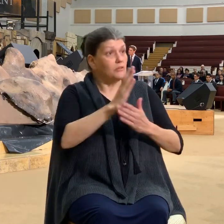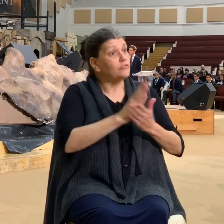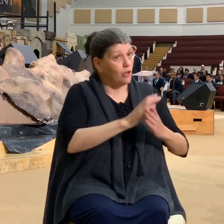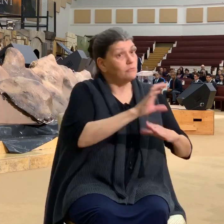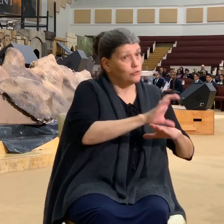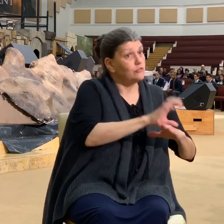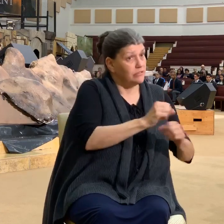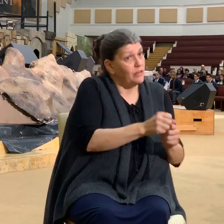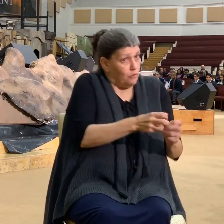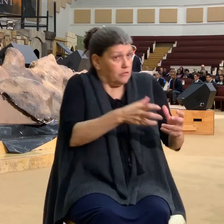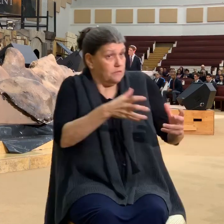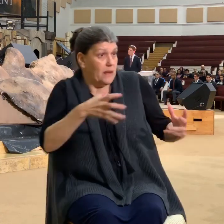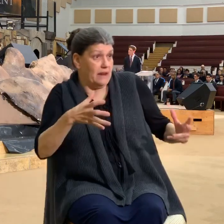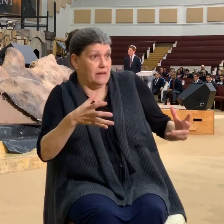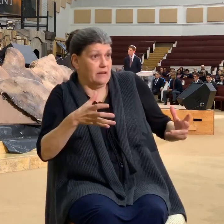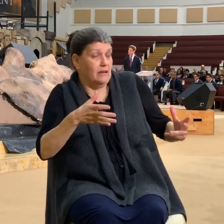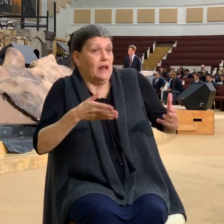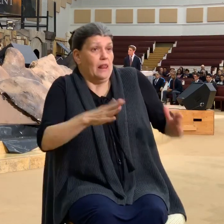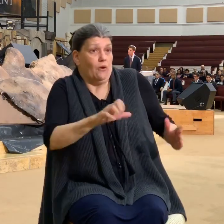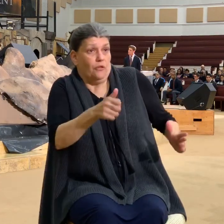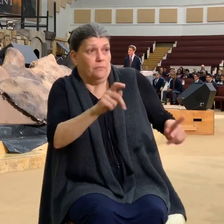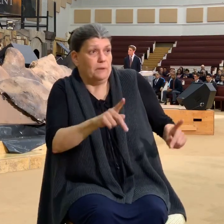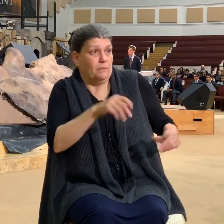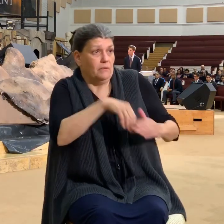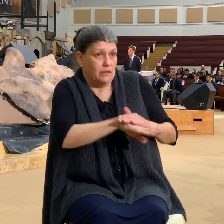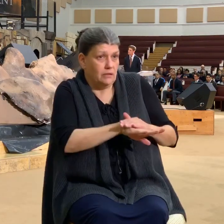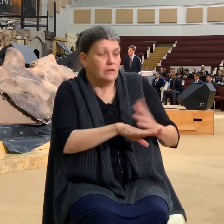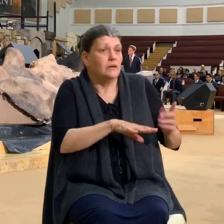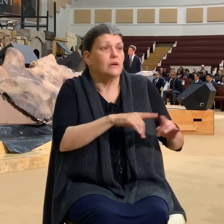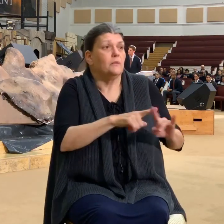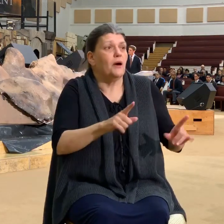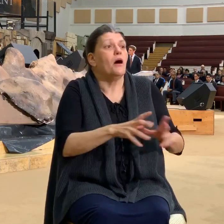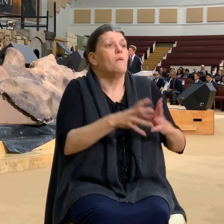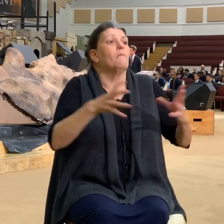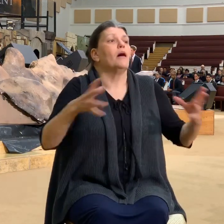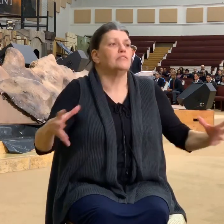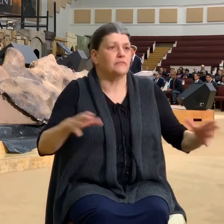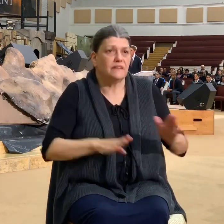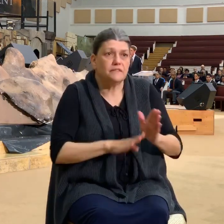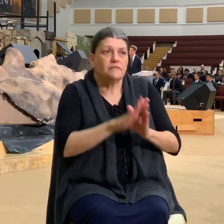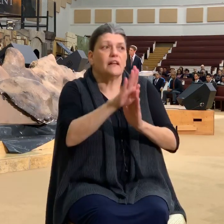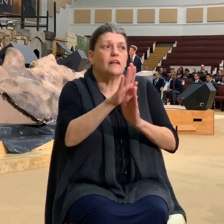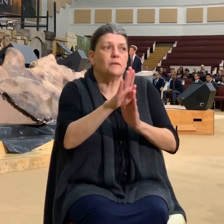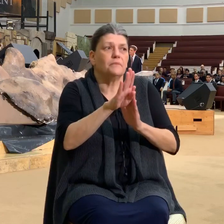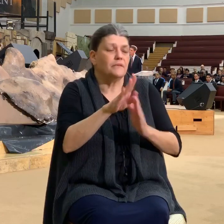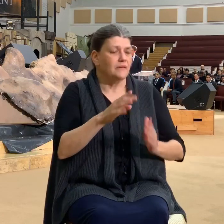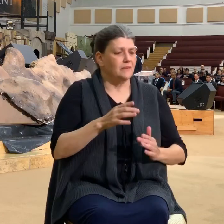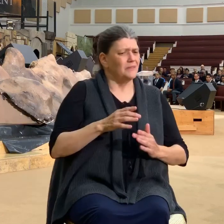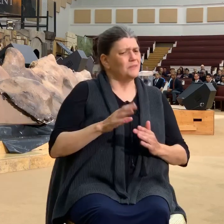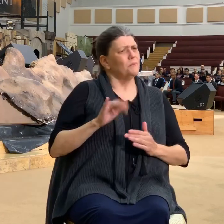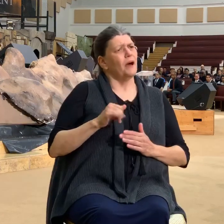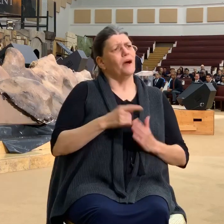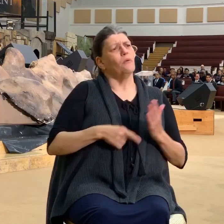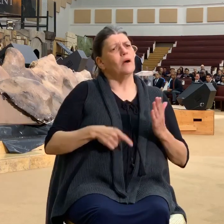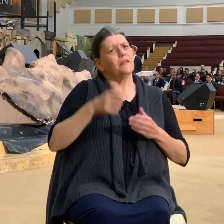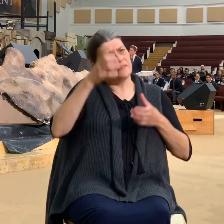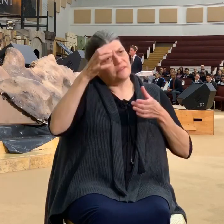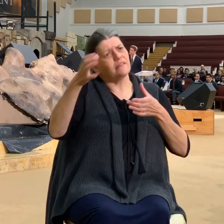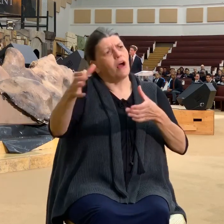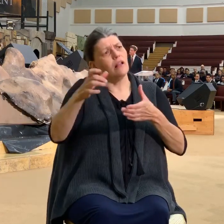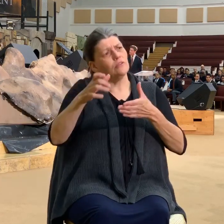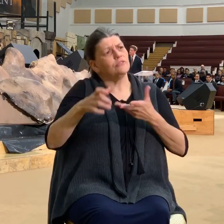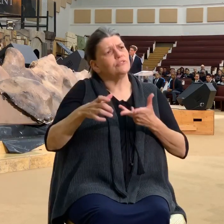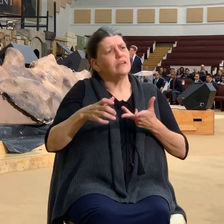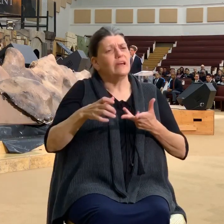are expanding. Much of this developed over what scholars, or missiologists